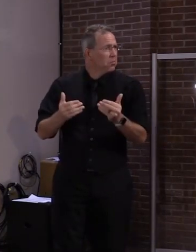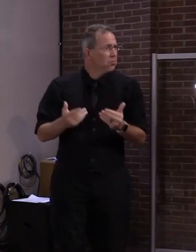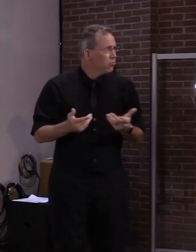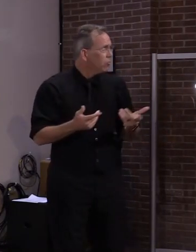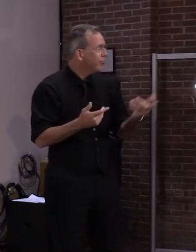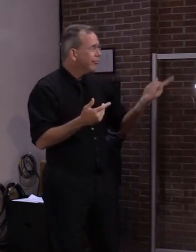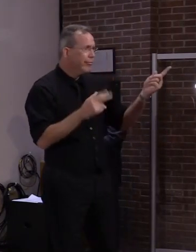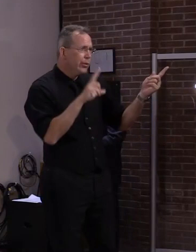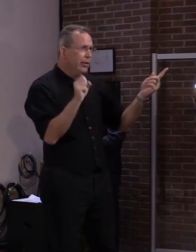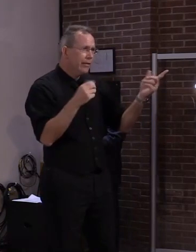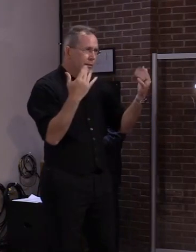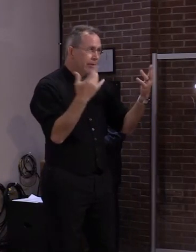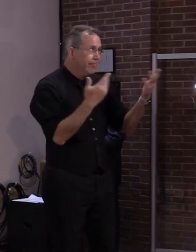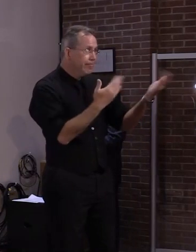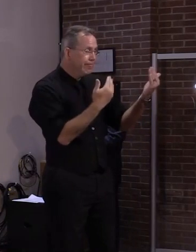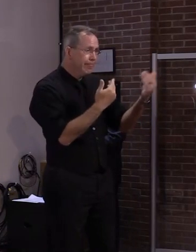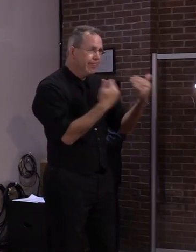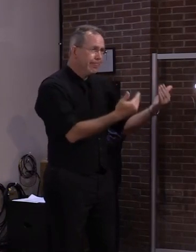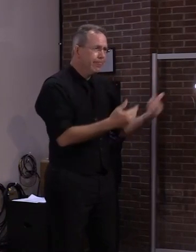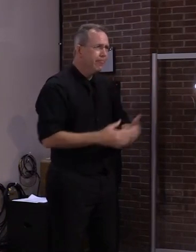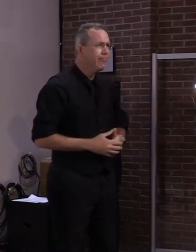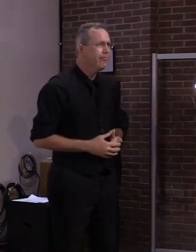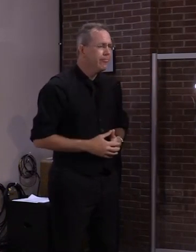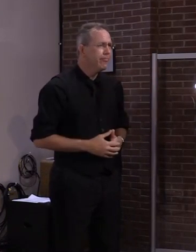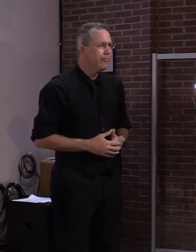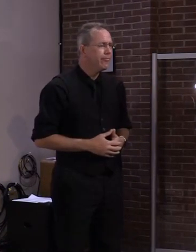in canada to come to the u.s